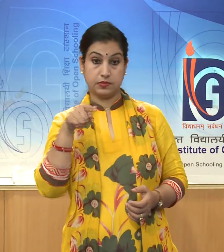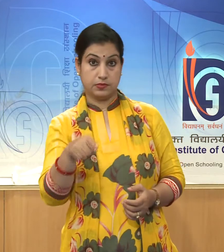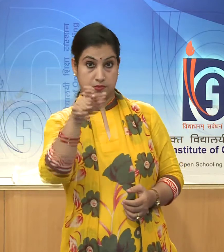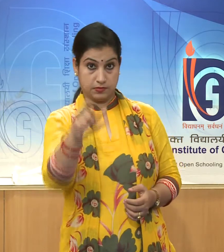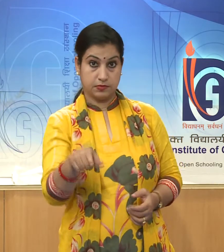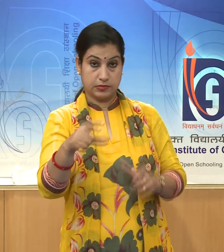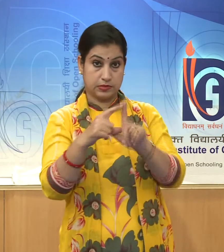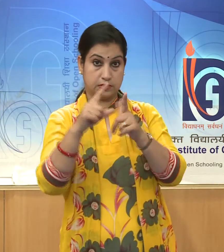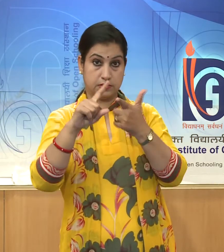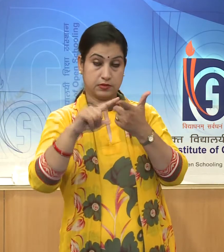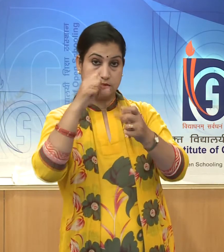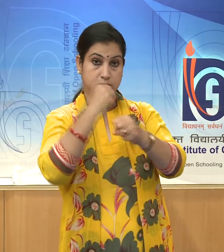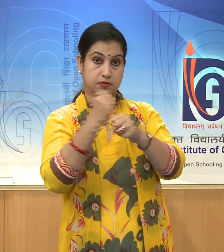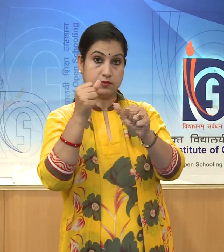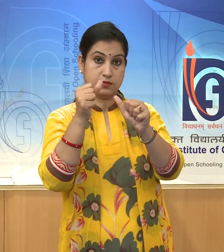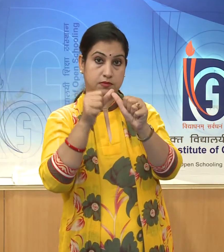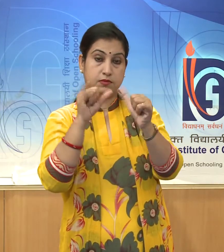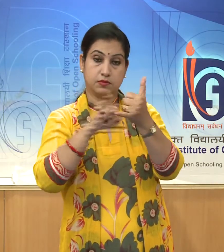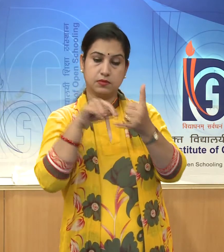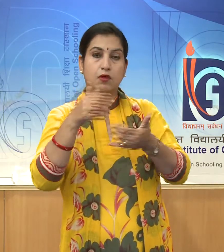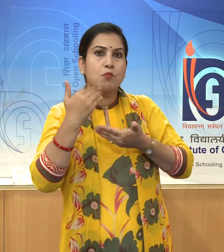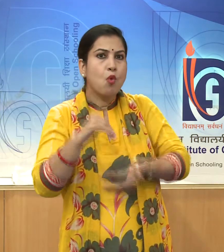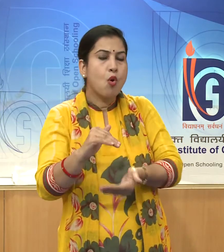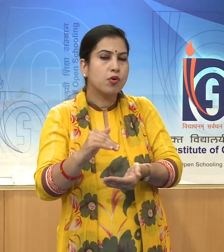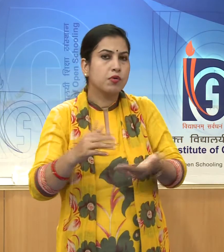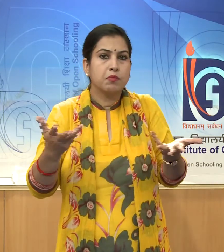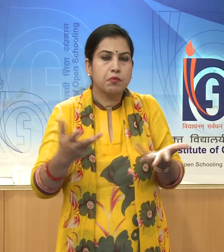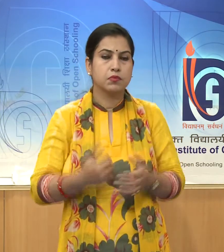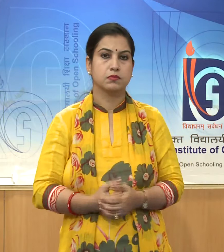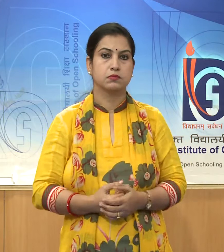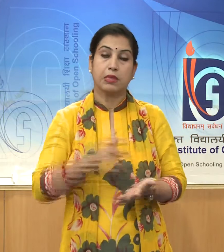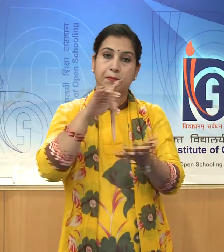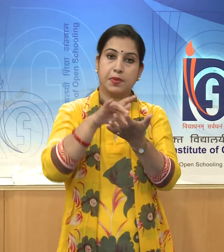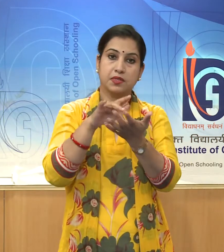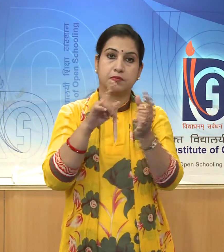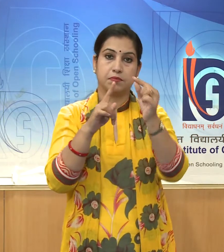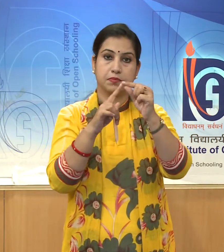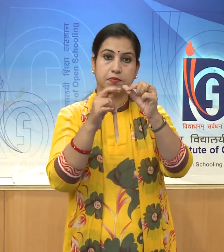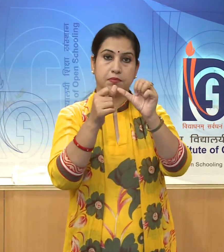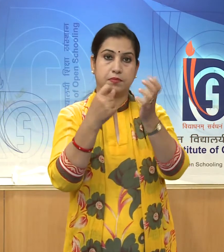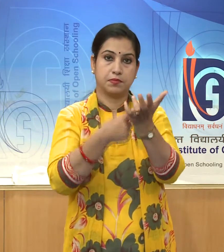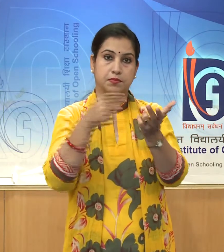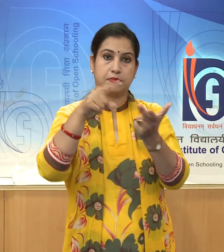Digga was born in Paris